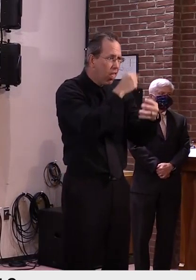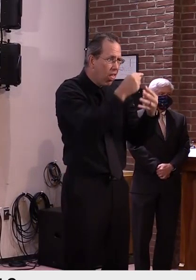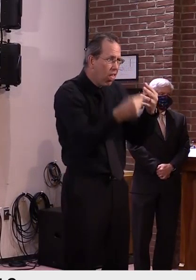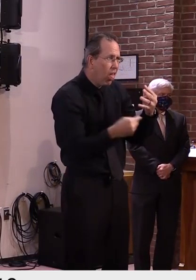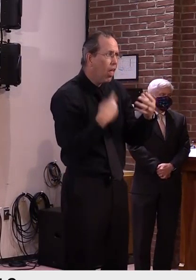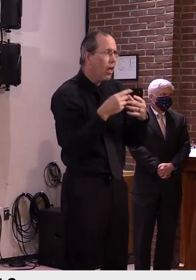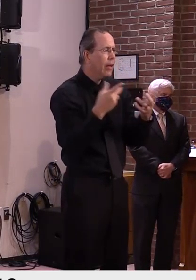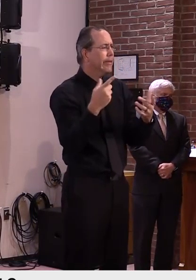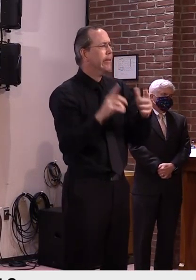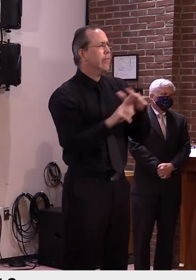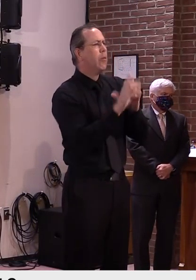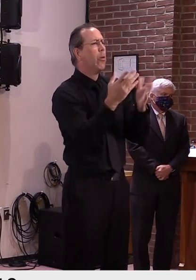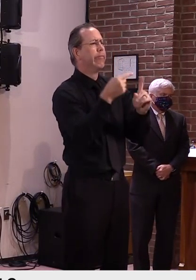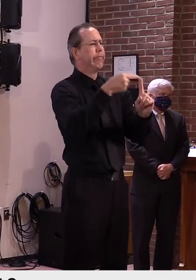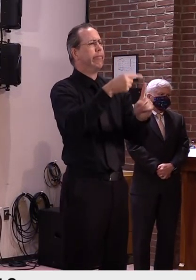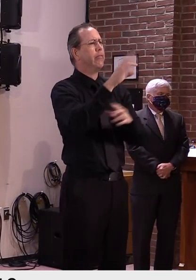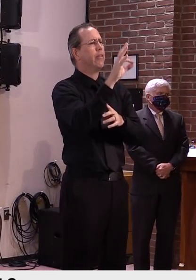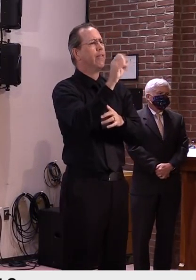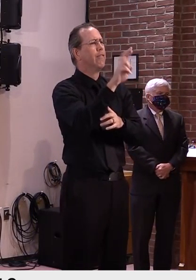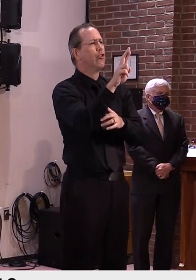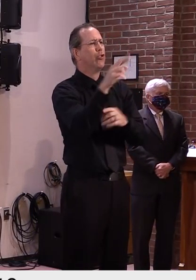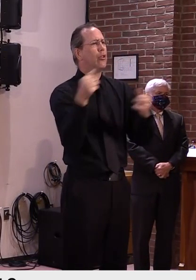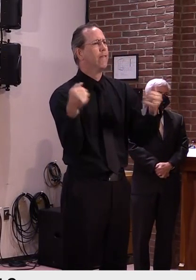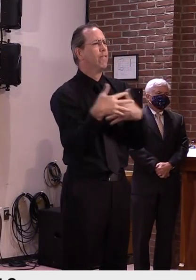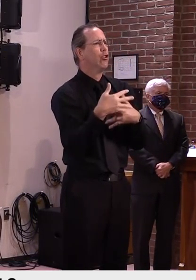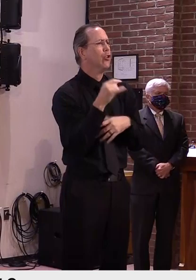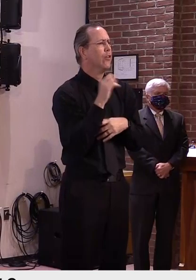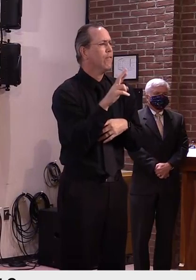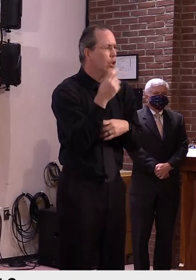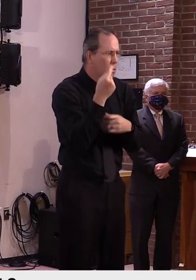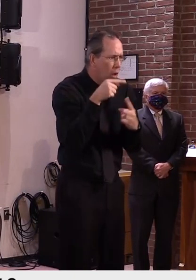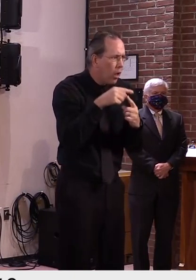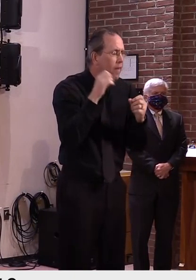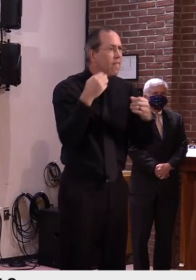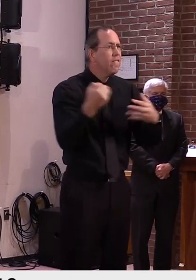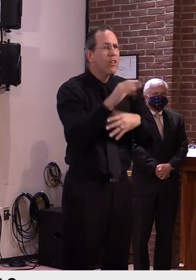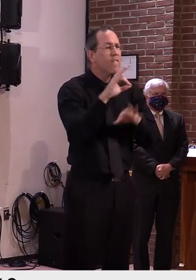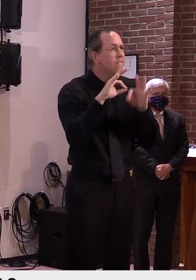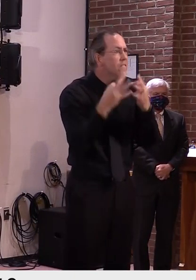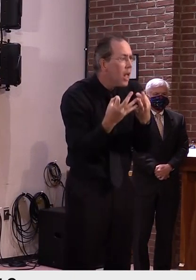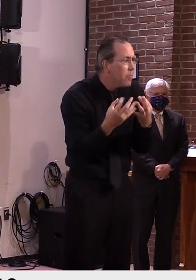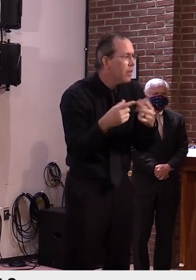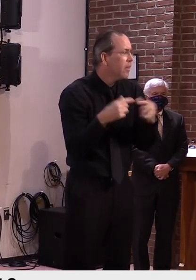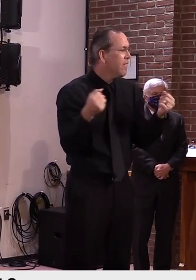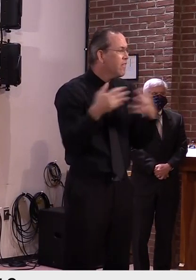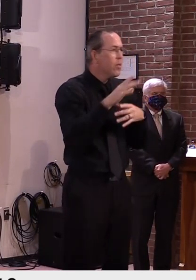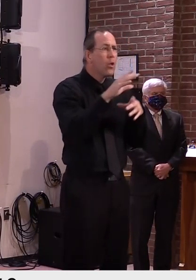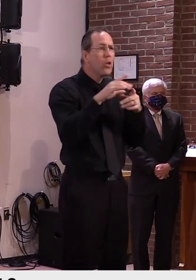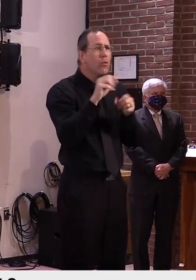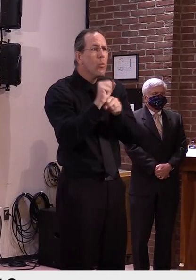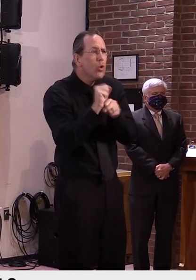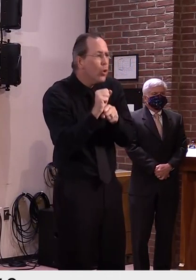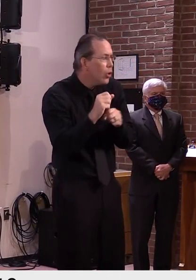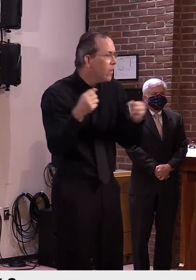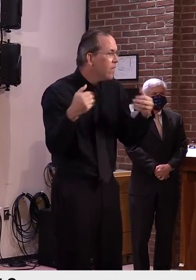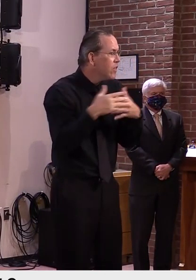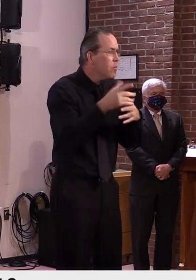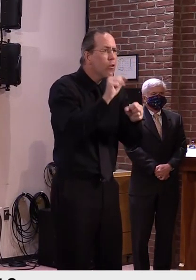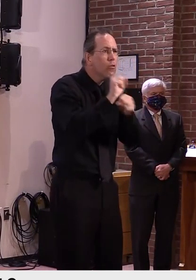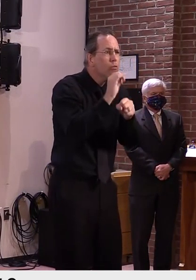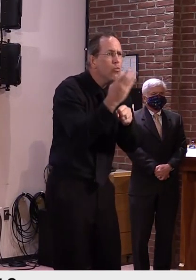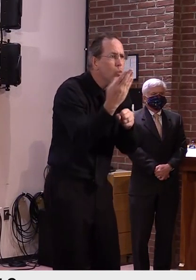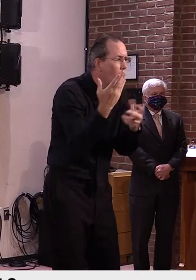family. Fear about your job and how you'll put food on the table. Fear about whether you can afford to keep your business